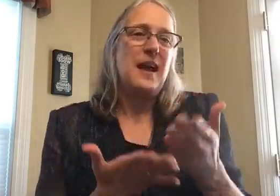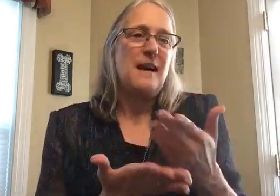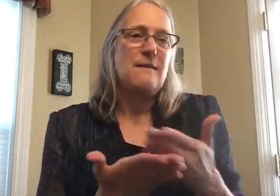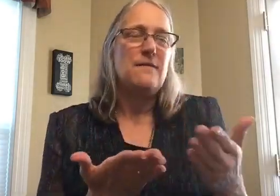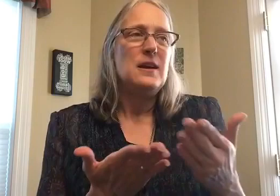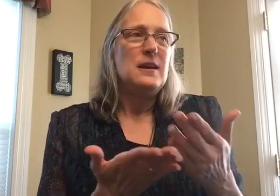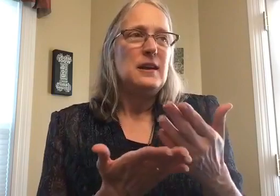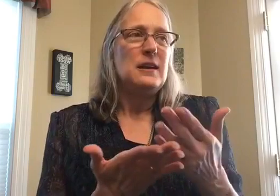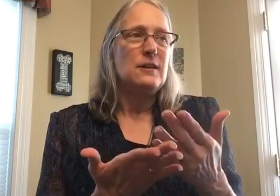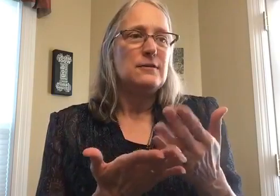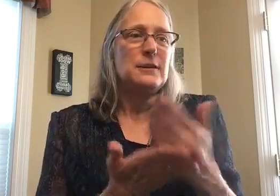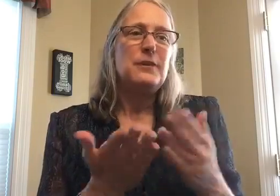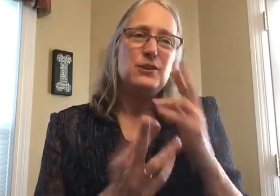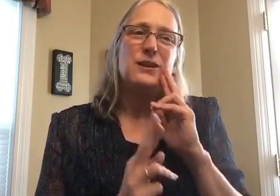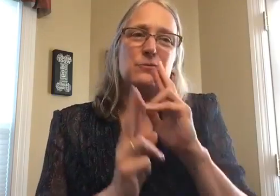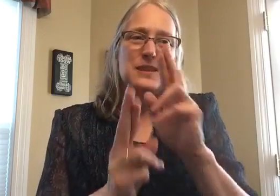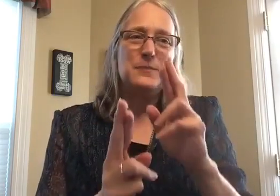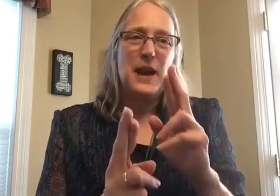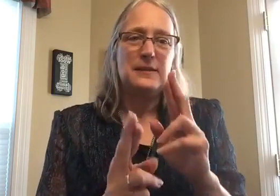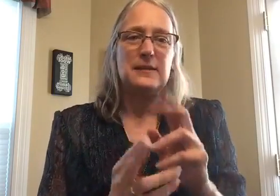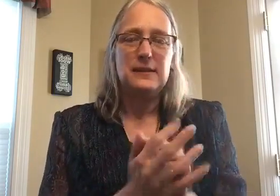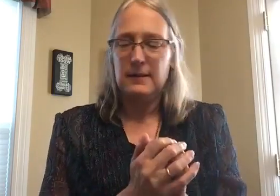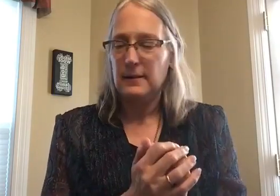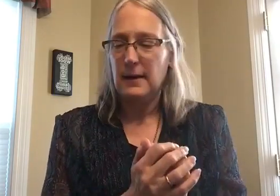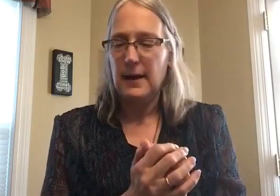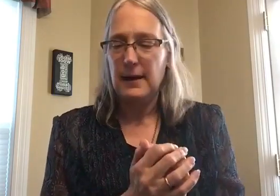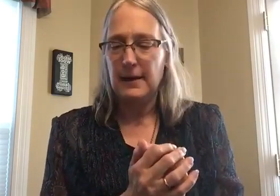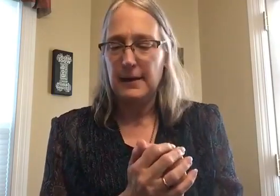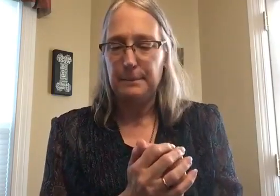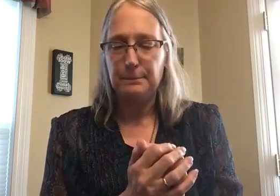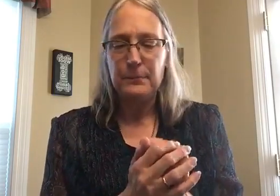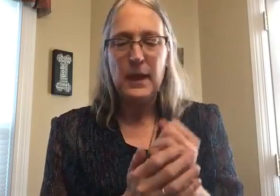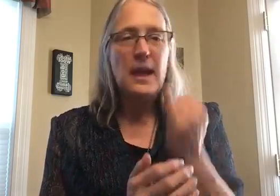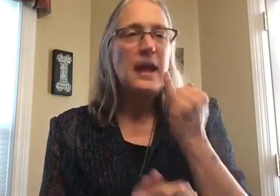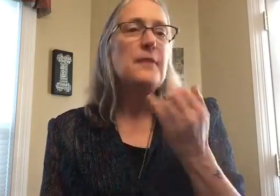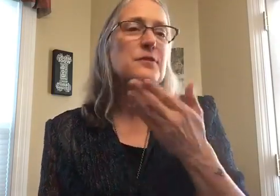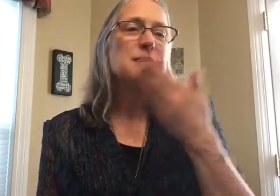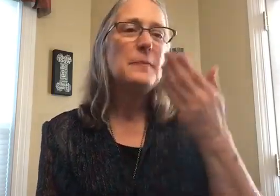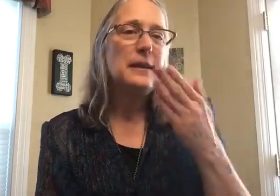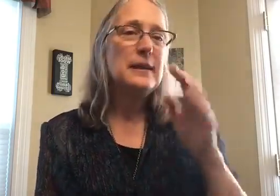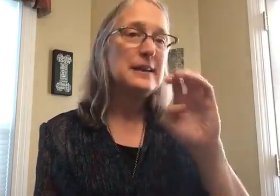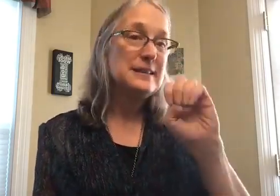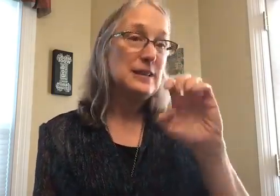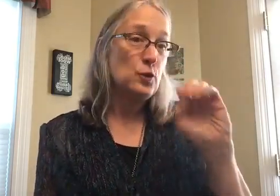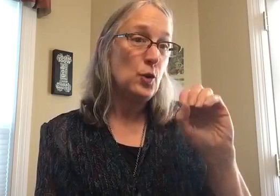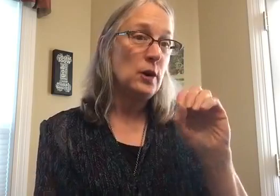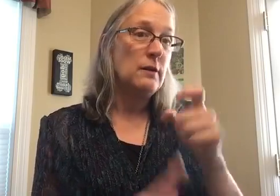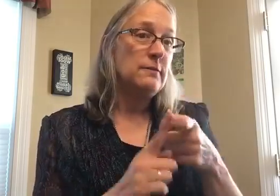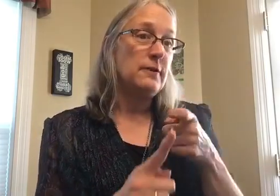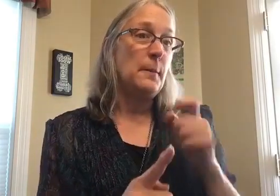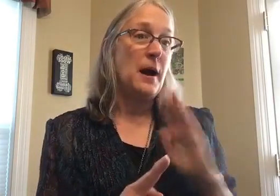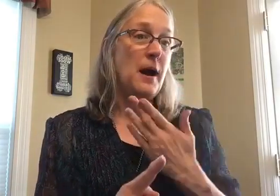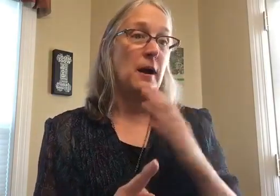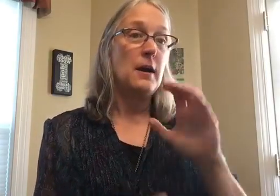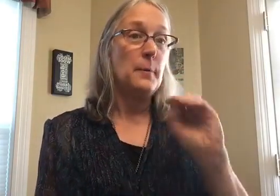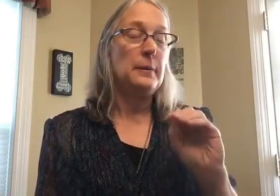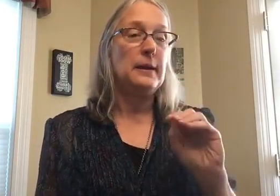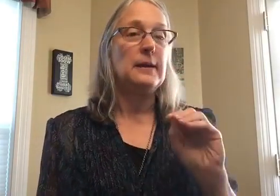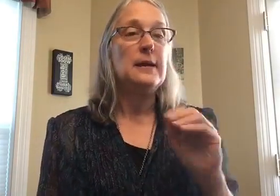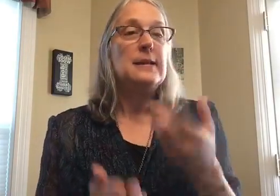have, something you can respect. And if you're smelling an essential oil from our company, say